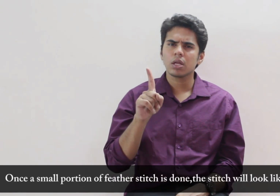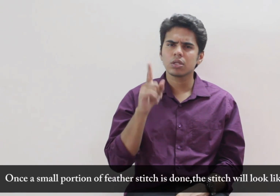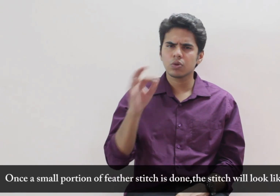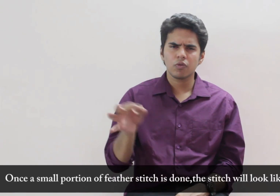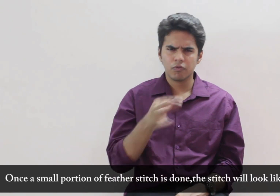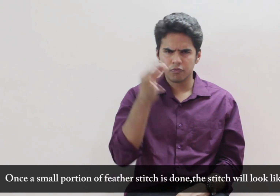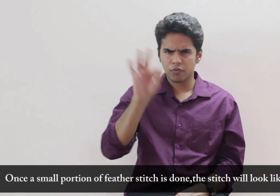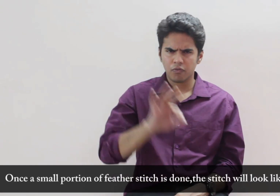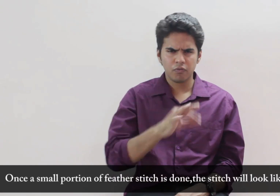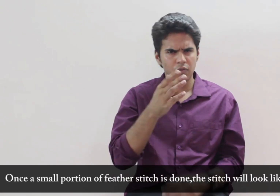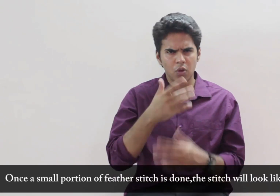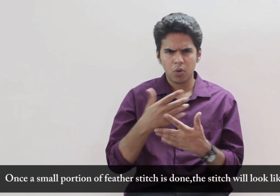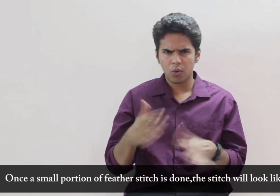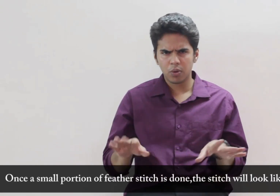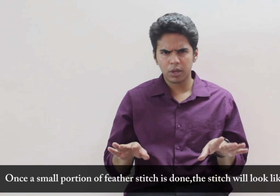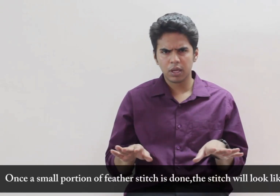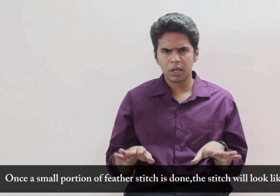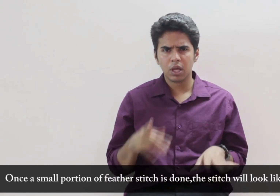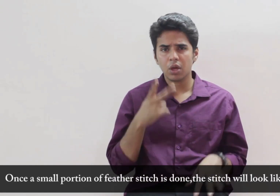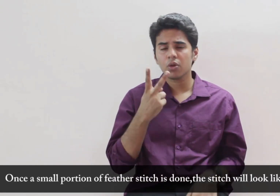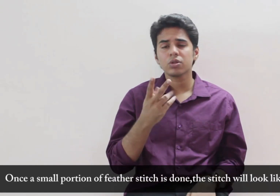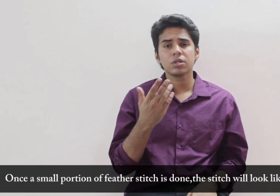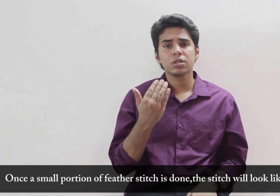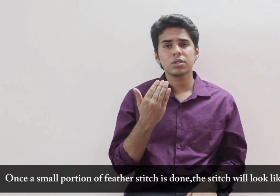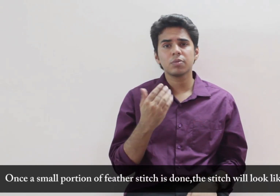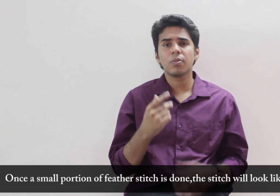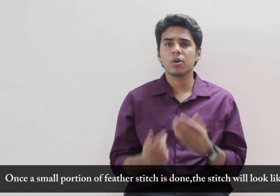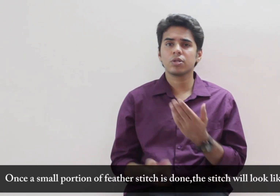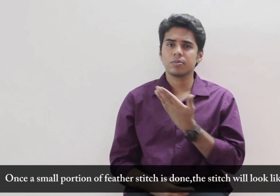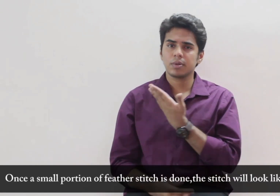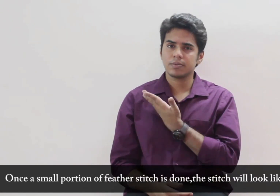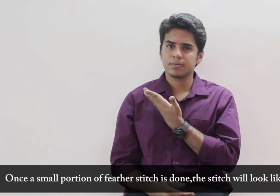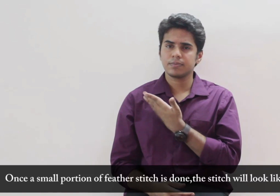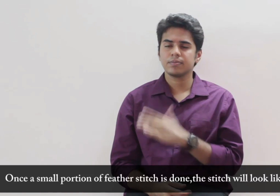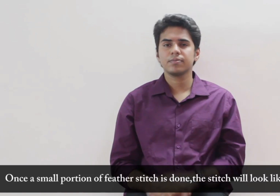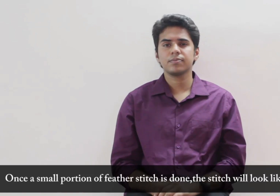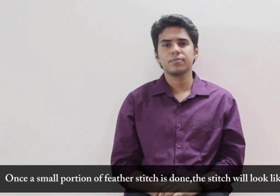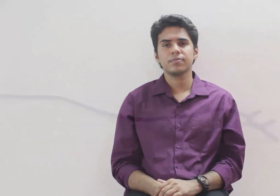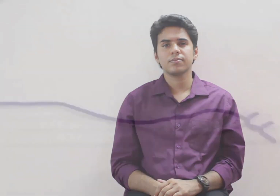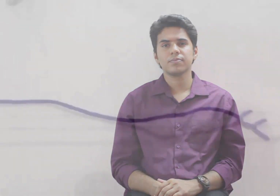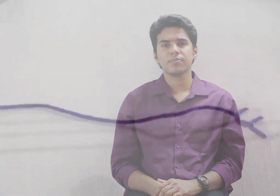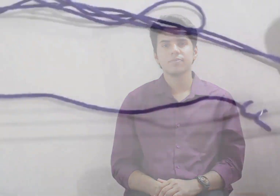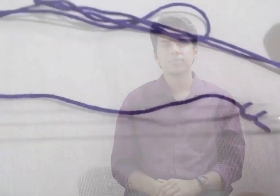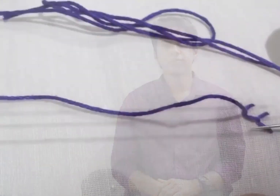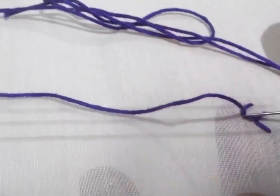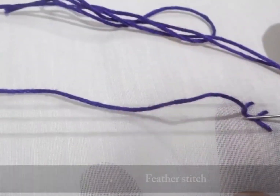small portion of feather stitch is done, the stitch will look like as in the figure.